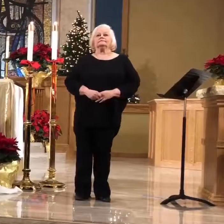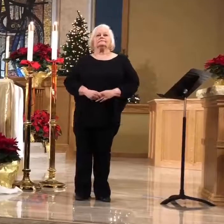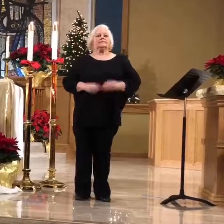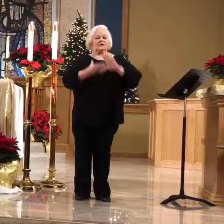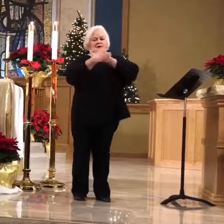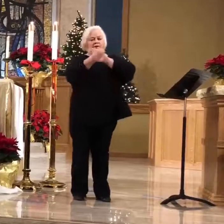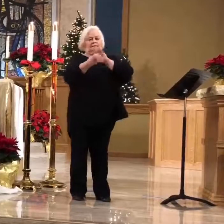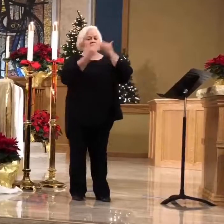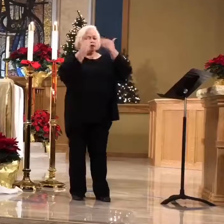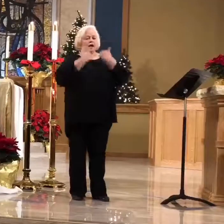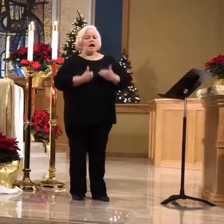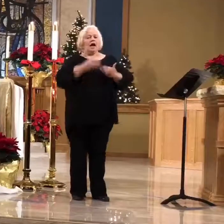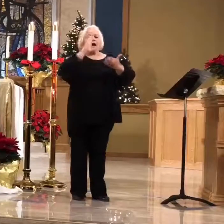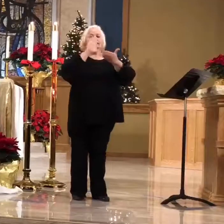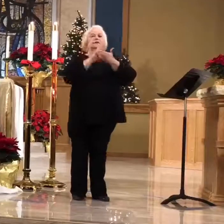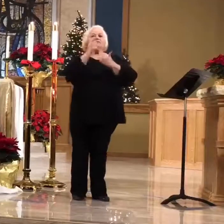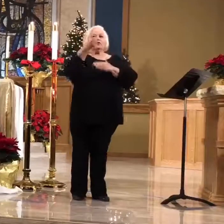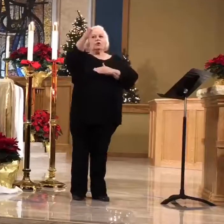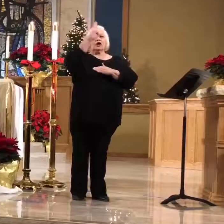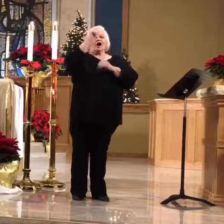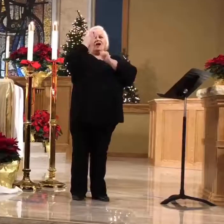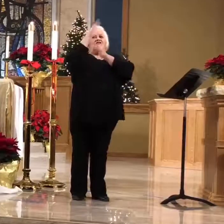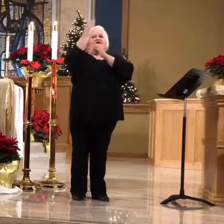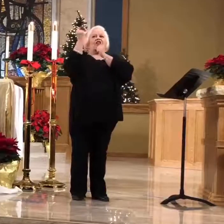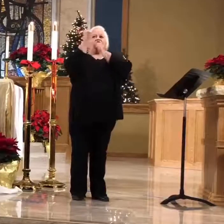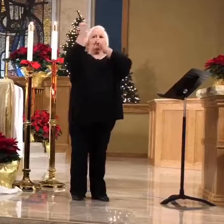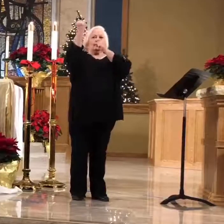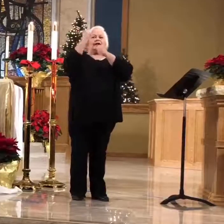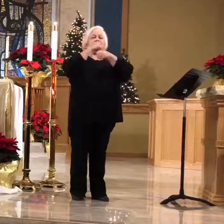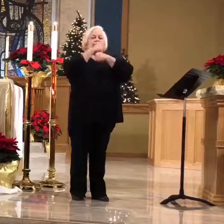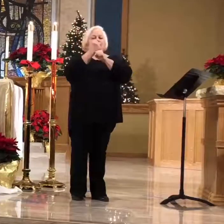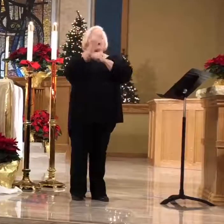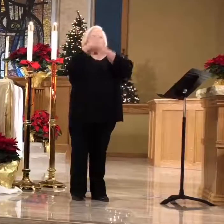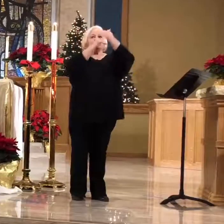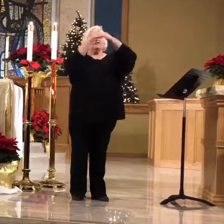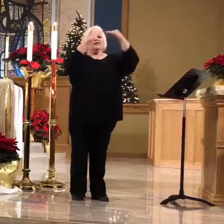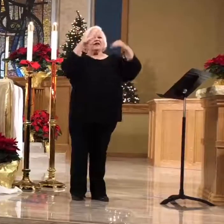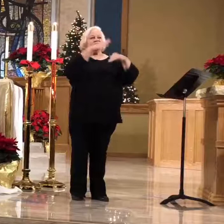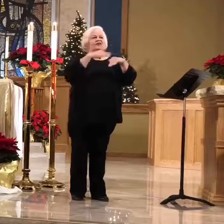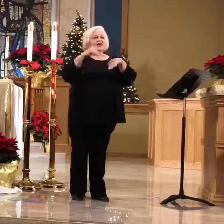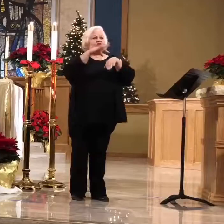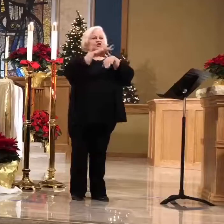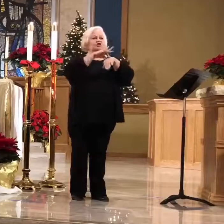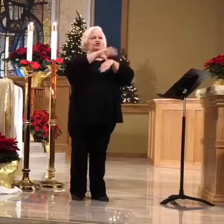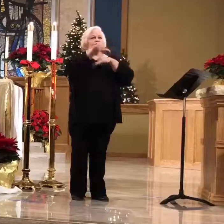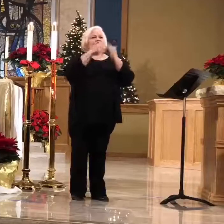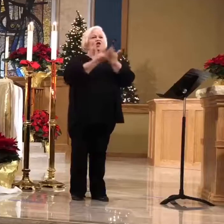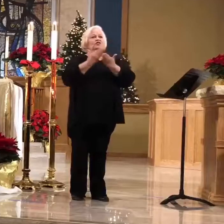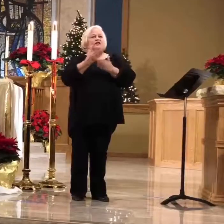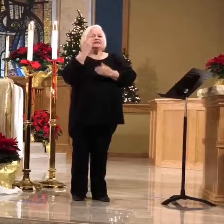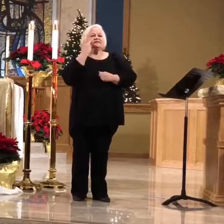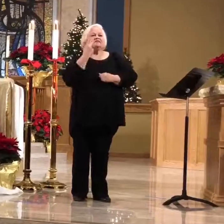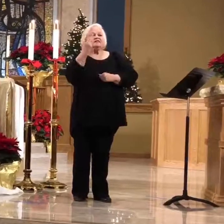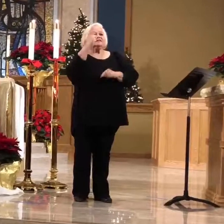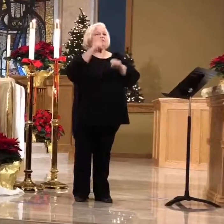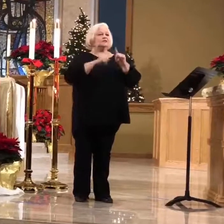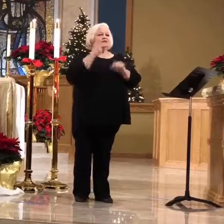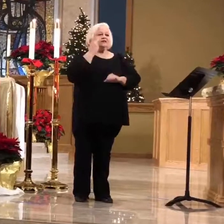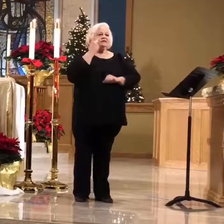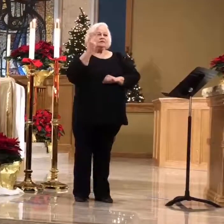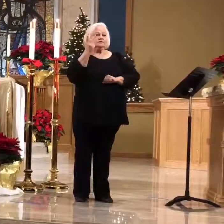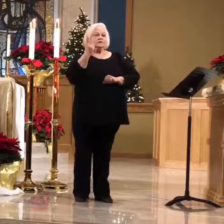I believe in one God, the Father Almighty, maker of heaven and earth, of all things visible and